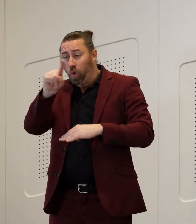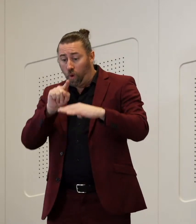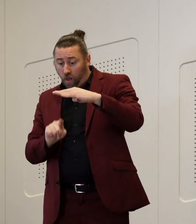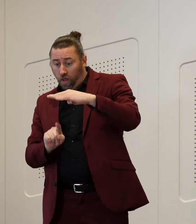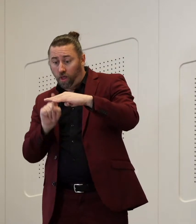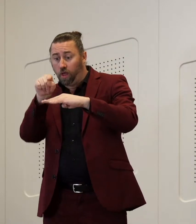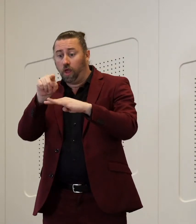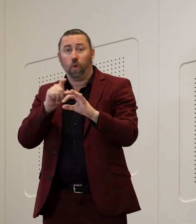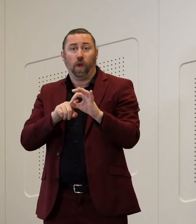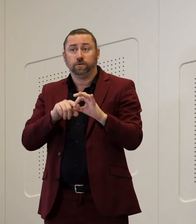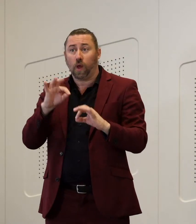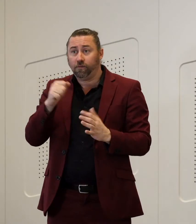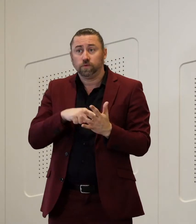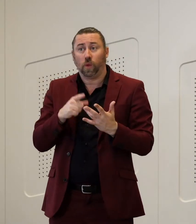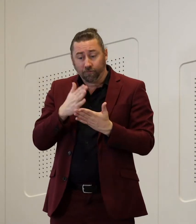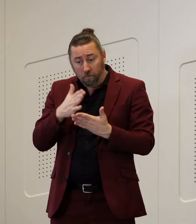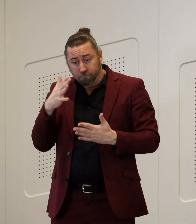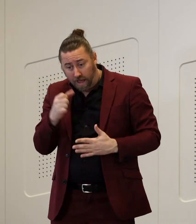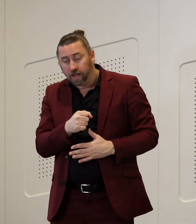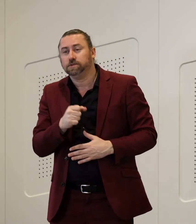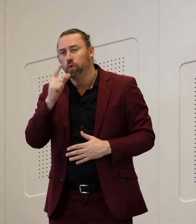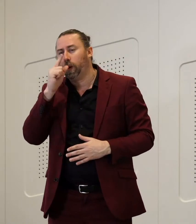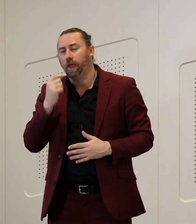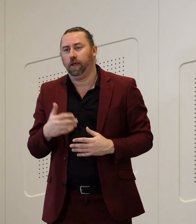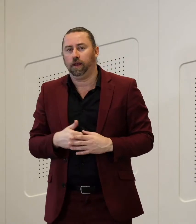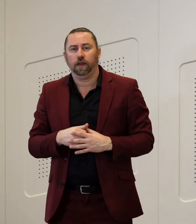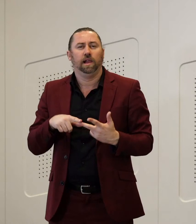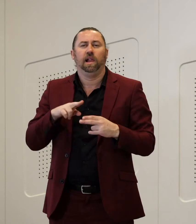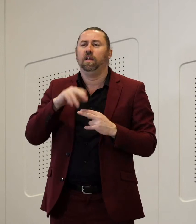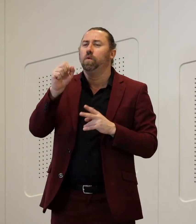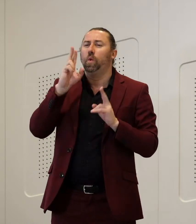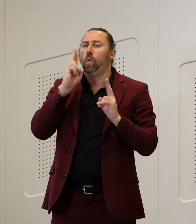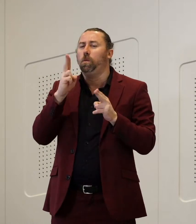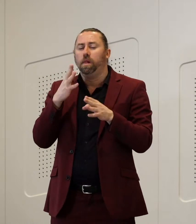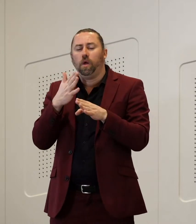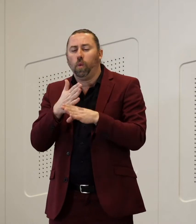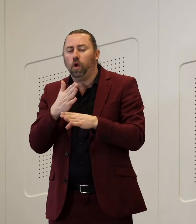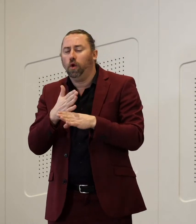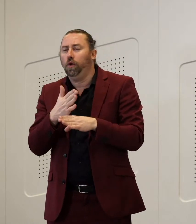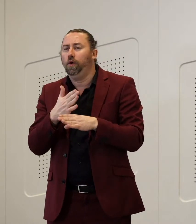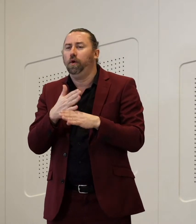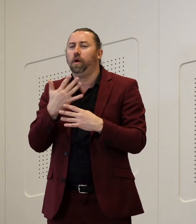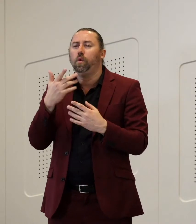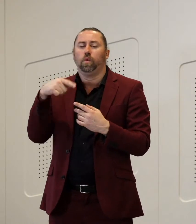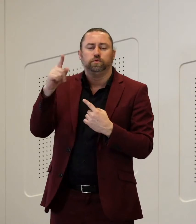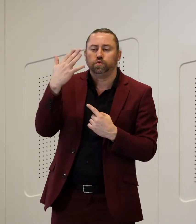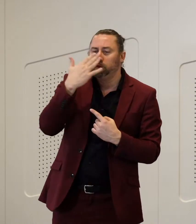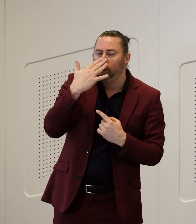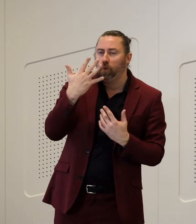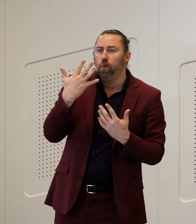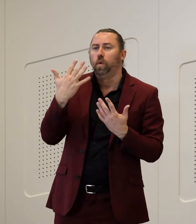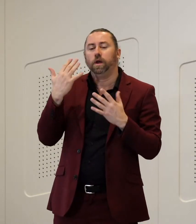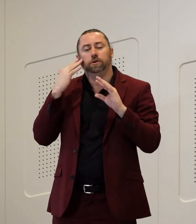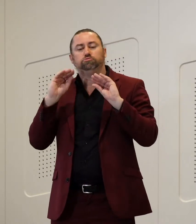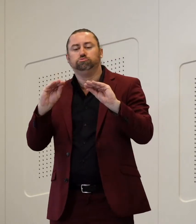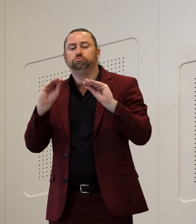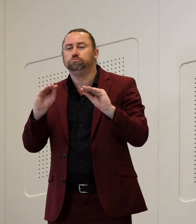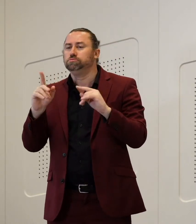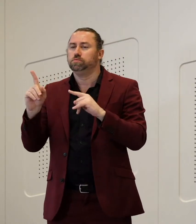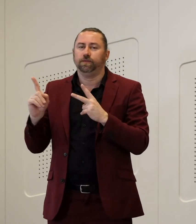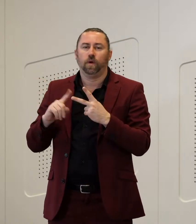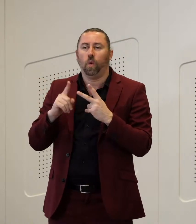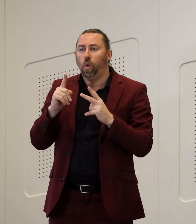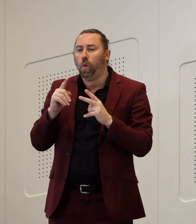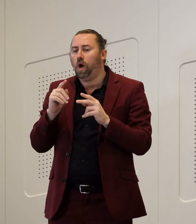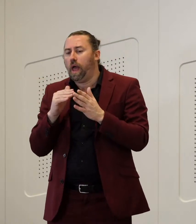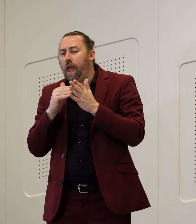Queensland if you really need to. So if it's your normal work or education or to provide care to